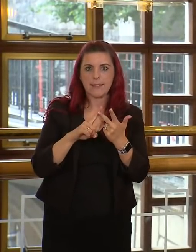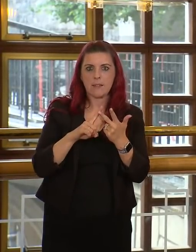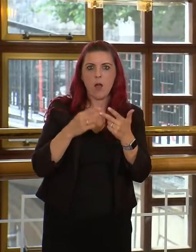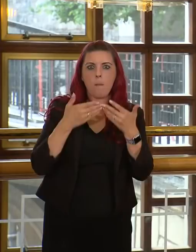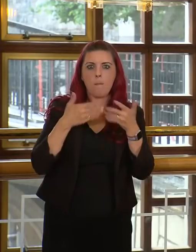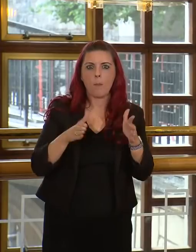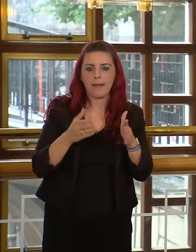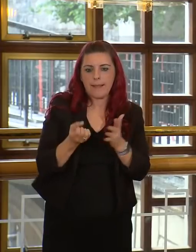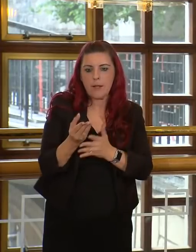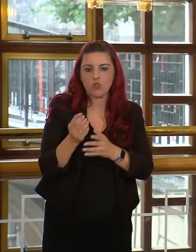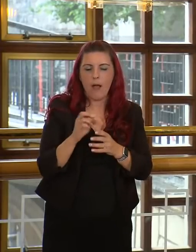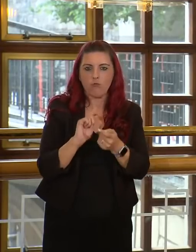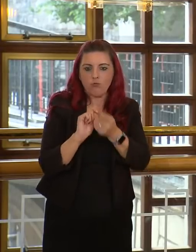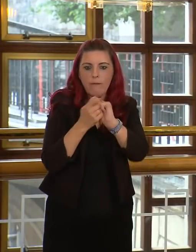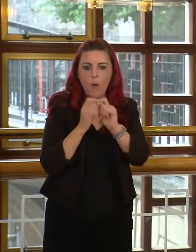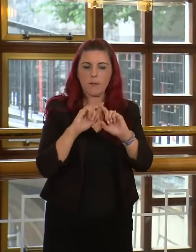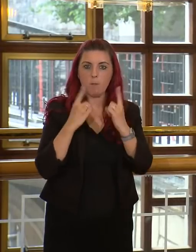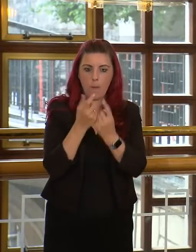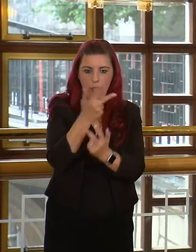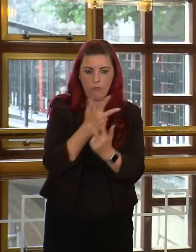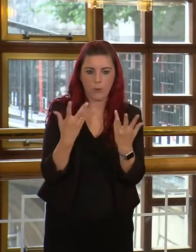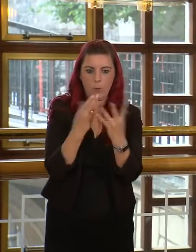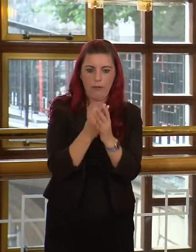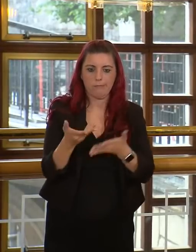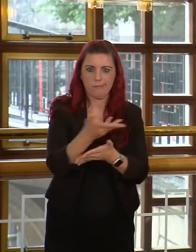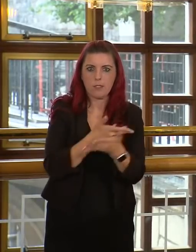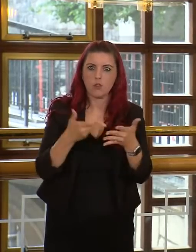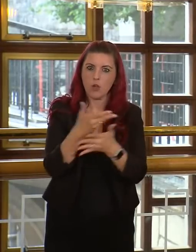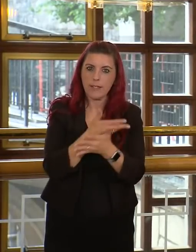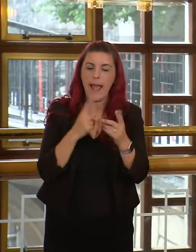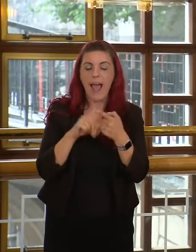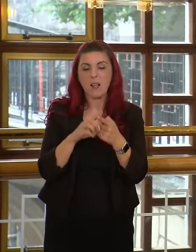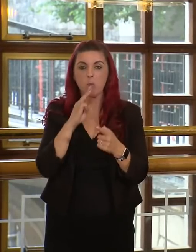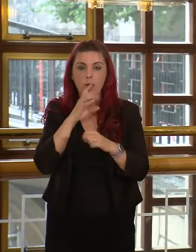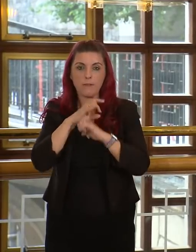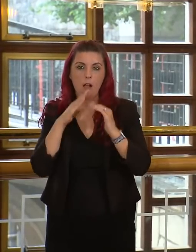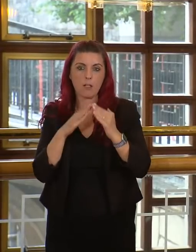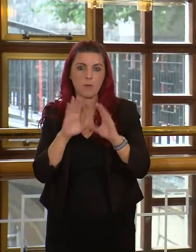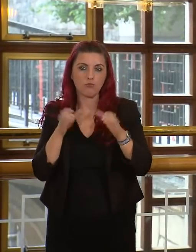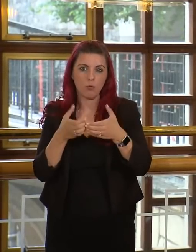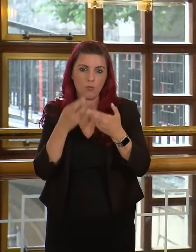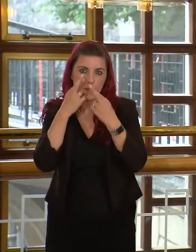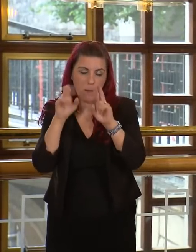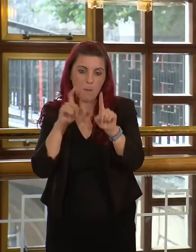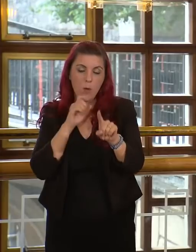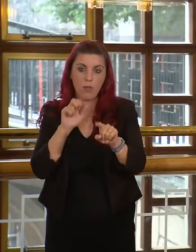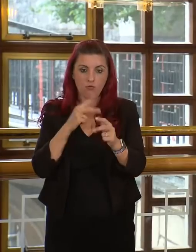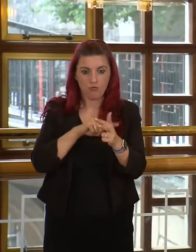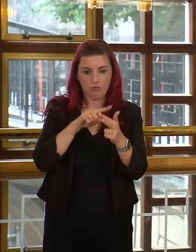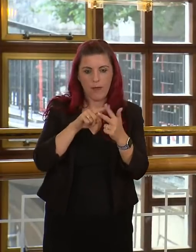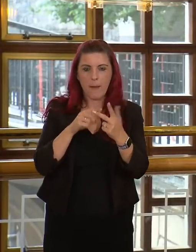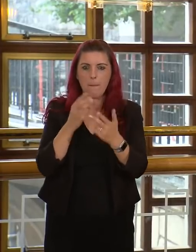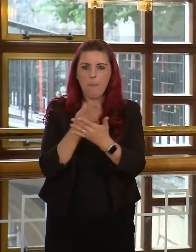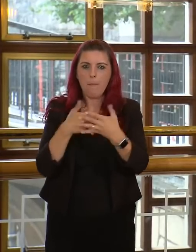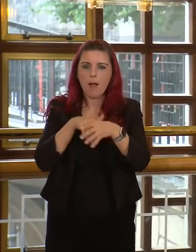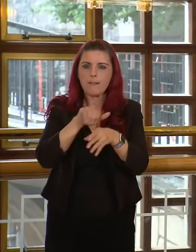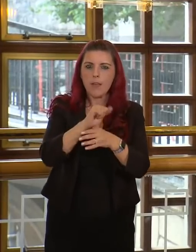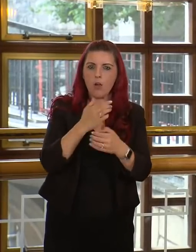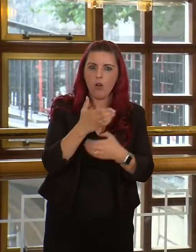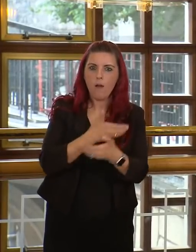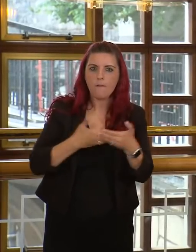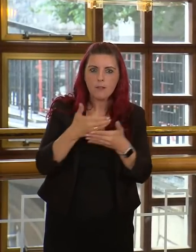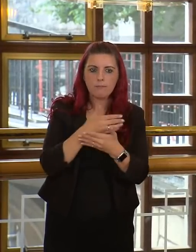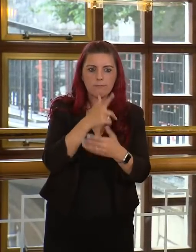with private hospitals. There's 3 elements to what we'd like to see from any agreement, the most important being the opportunity